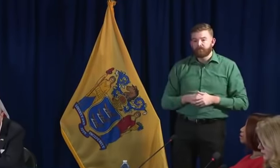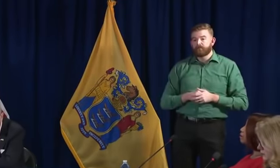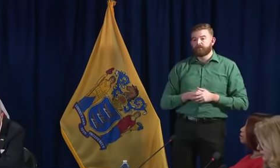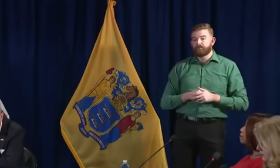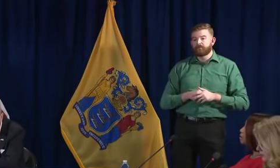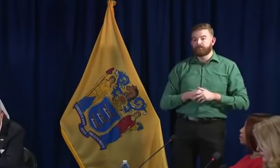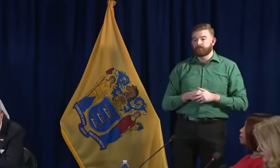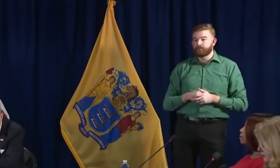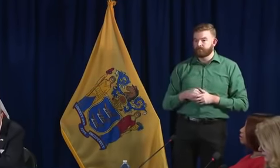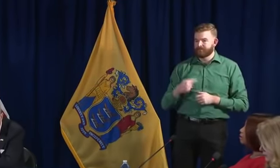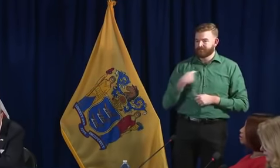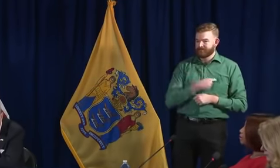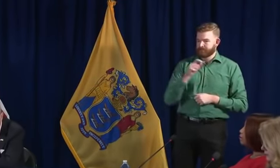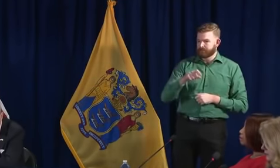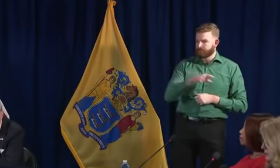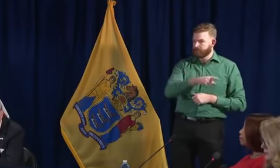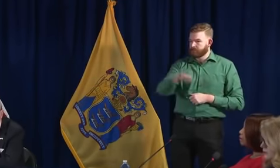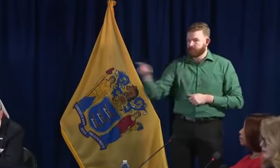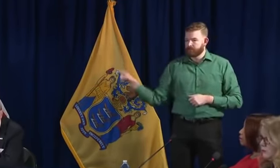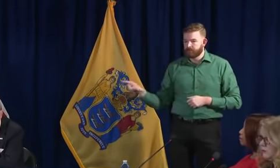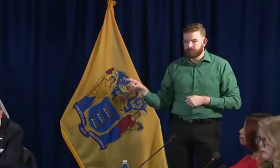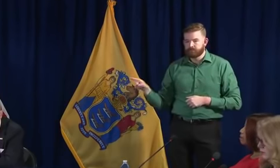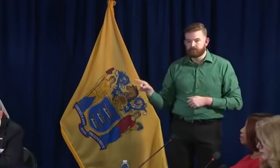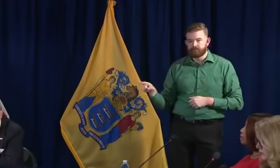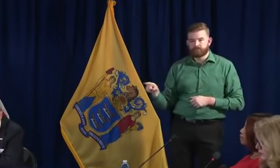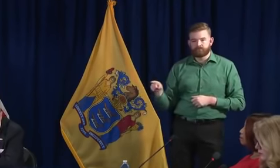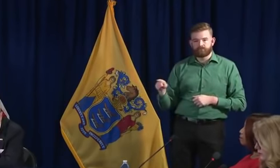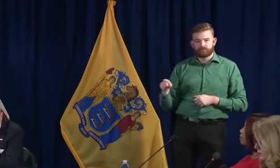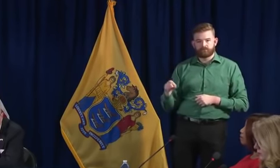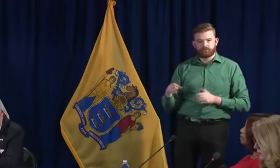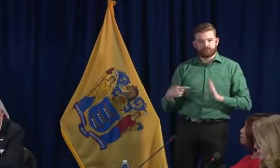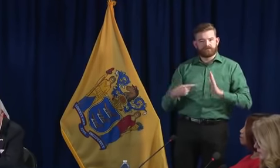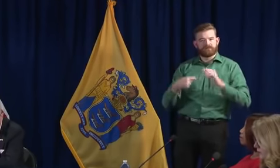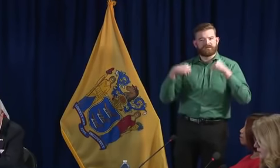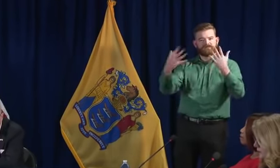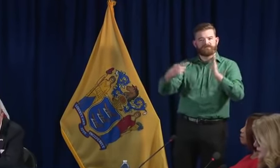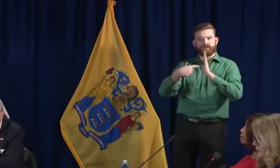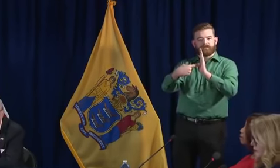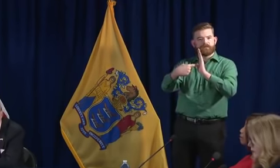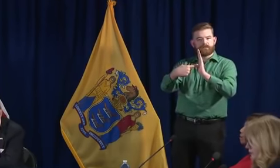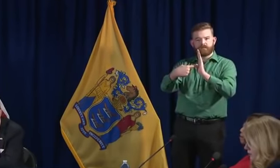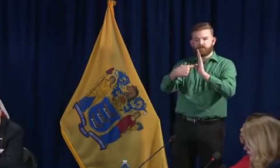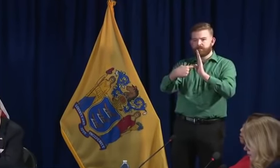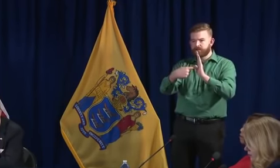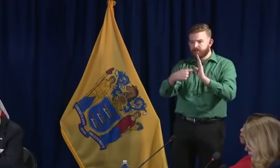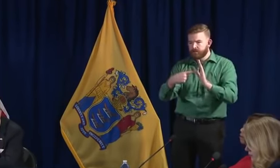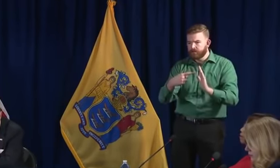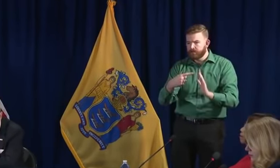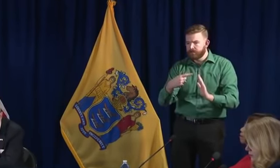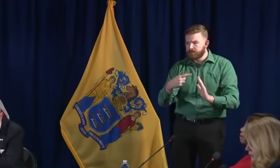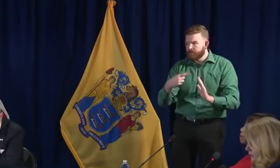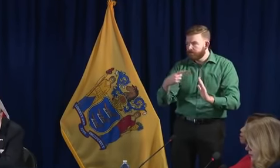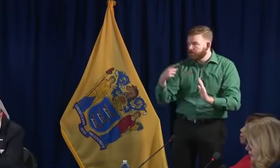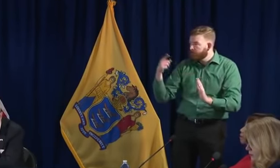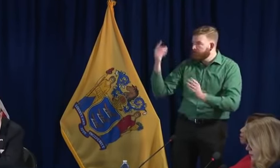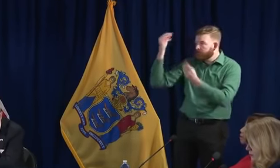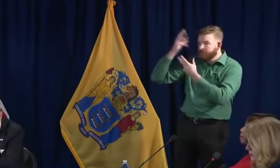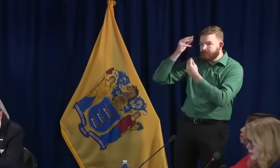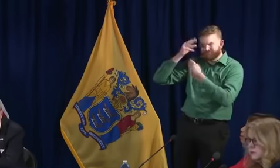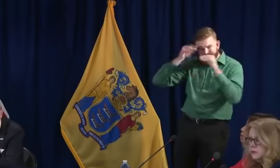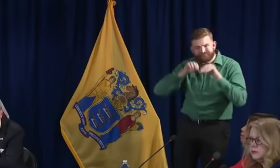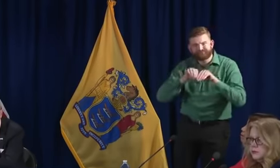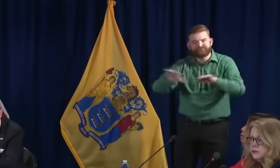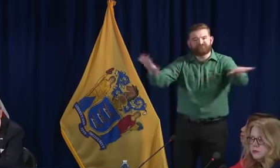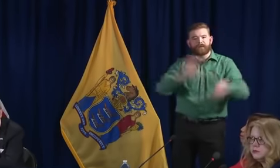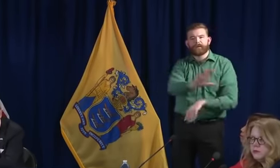them to stay active in our communities and help us disseminate vital information. And we need them to rally our communities to send up